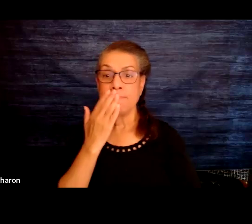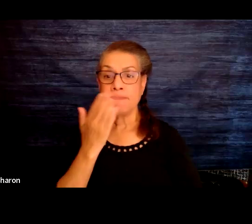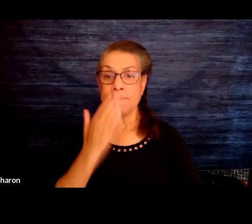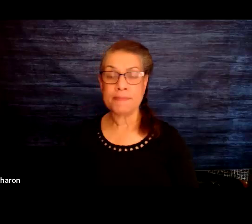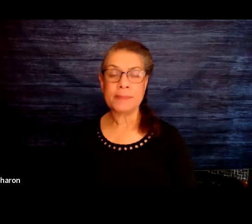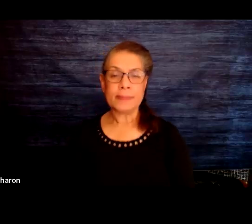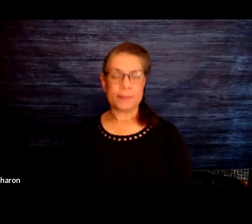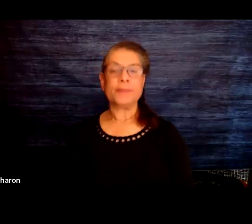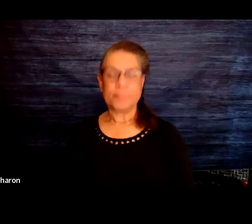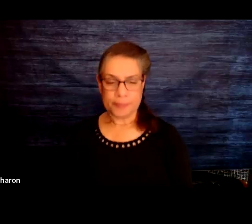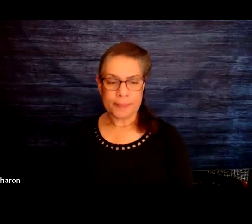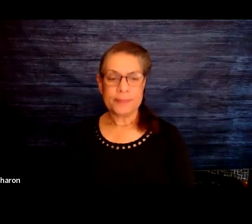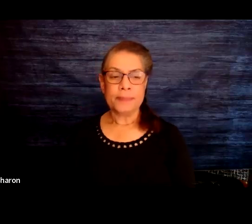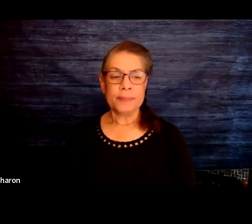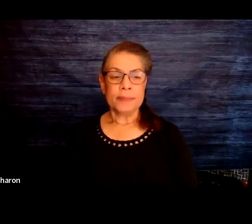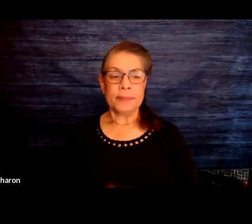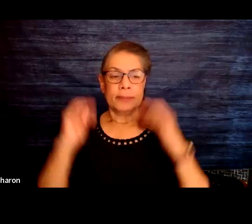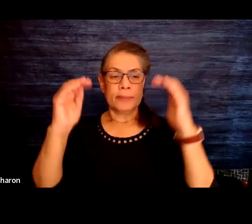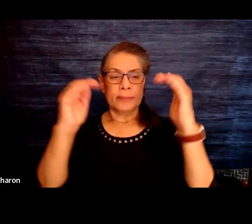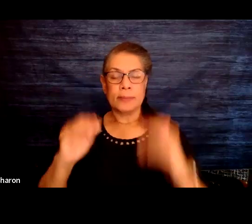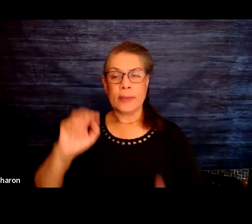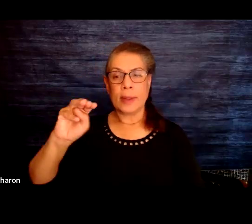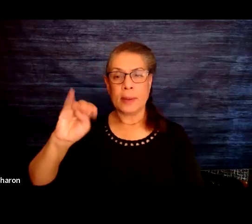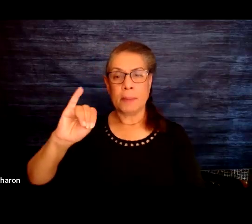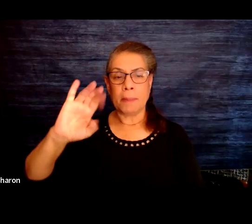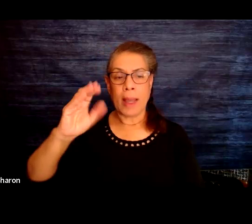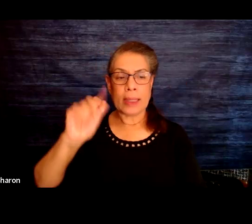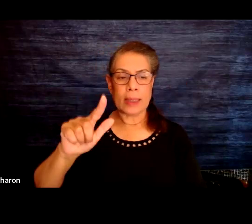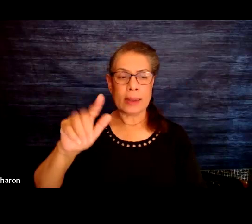Gracias. Thank you. Next speaker is Michael McGuire.